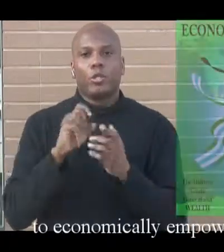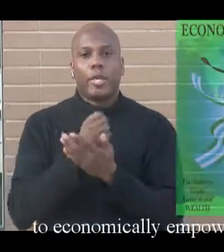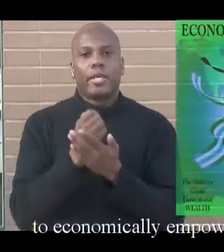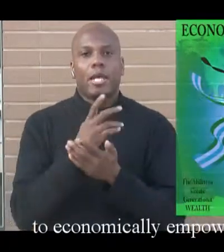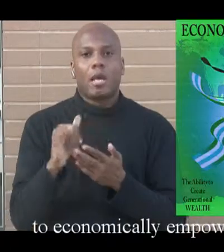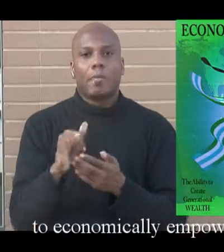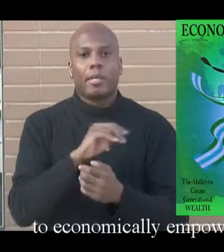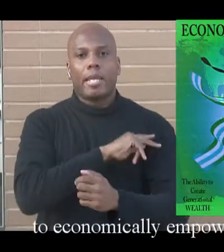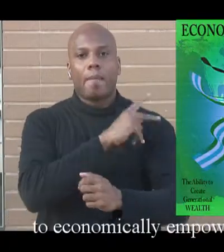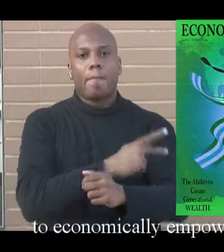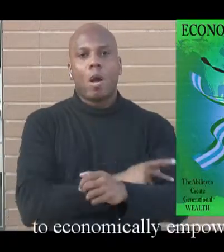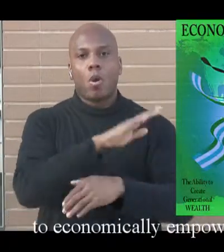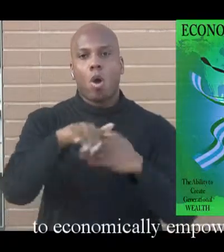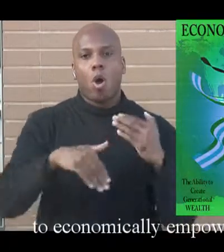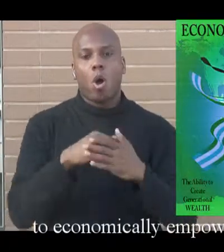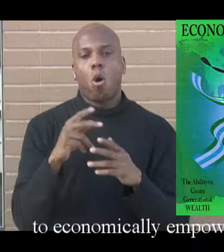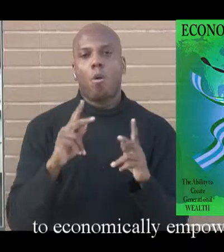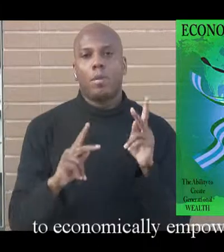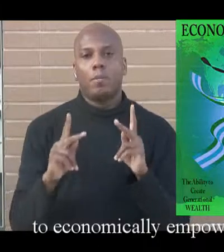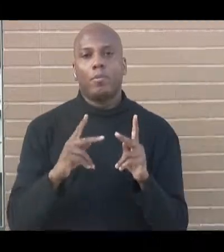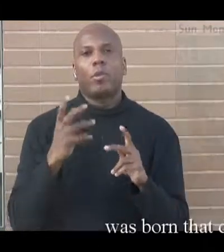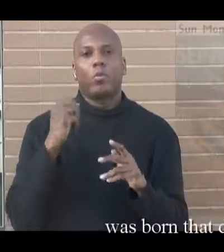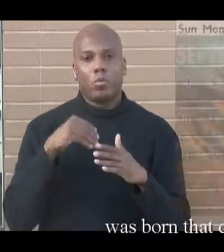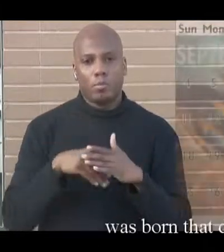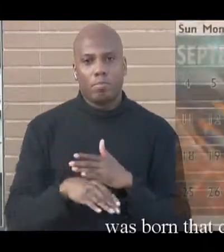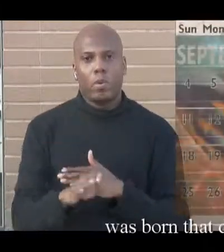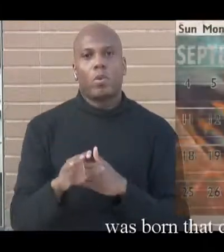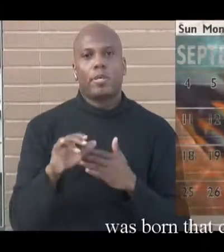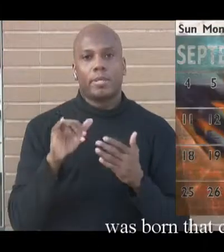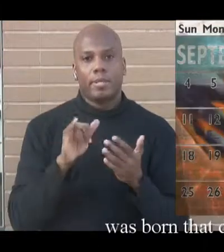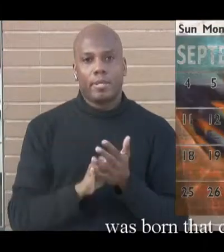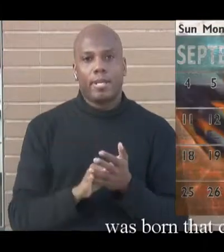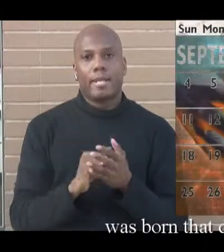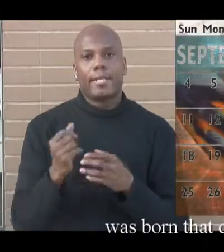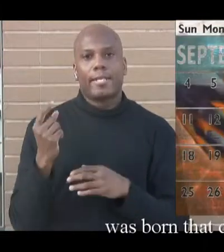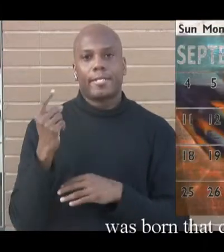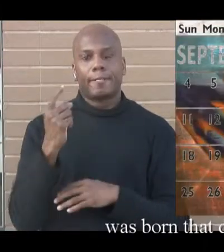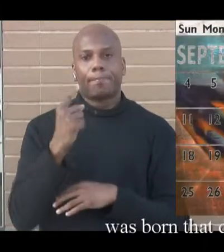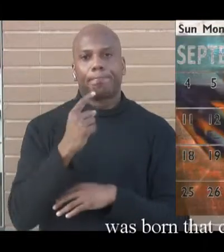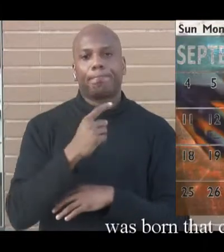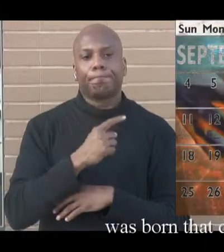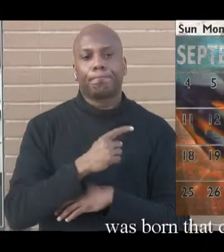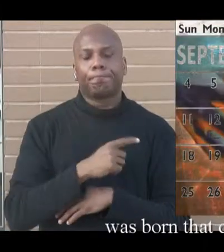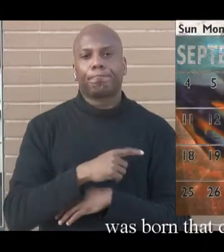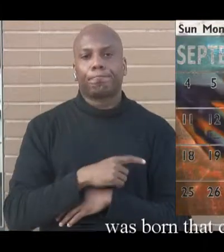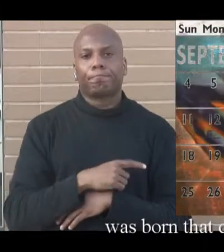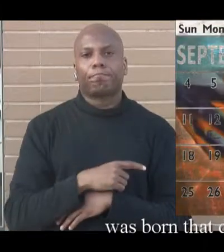to a movement to economically empower all people was born that day.